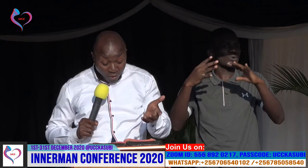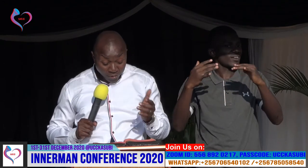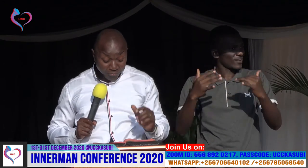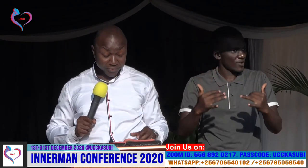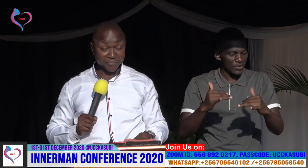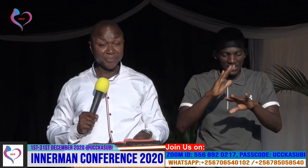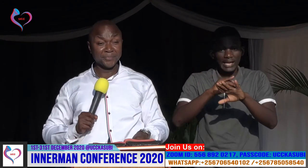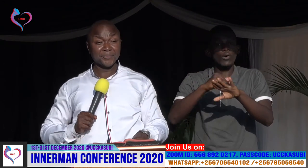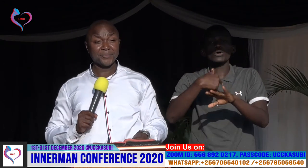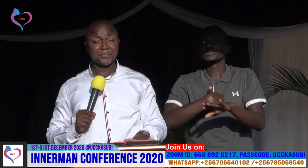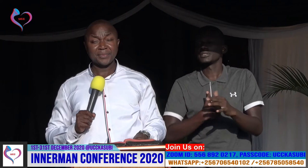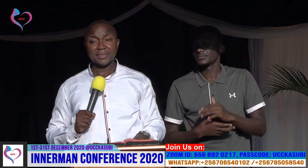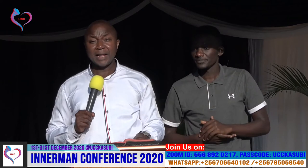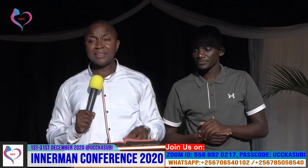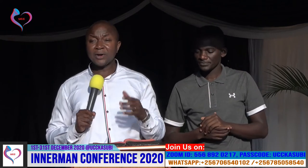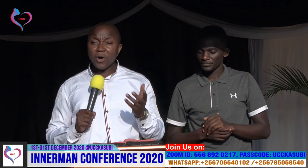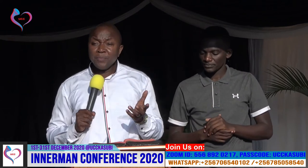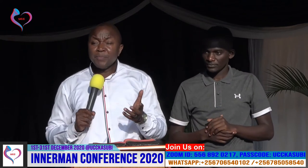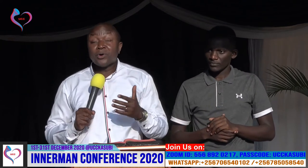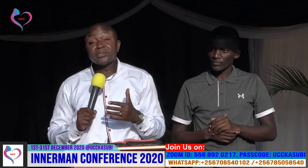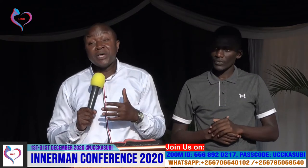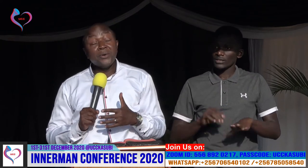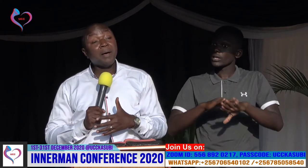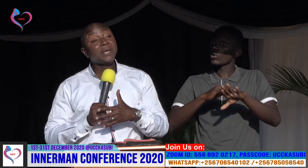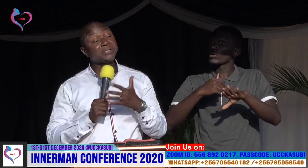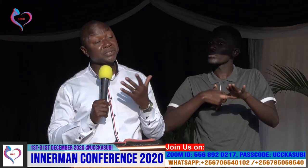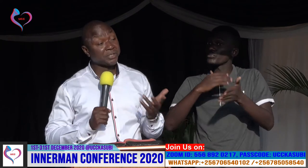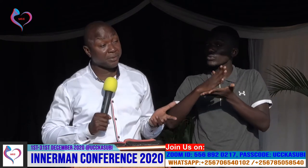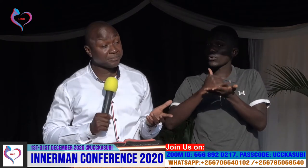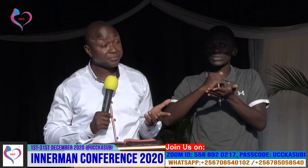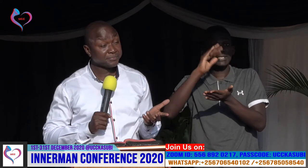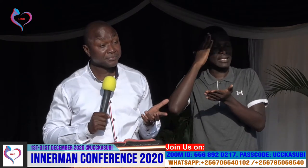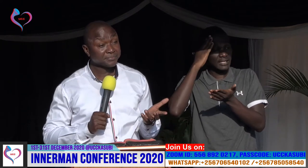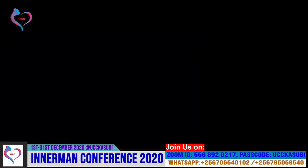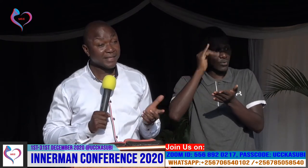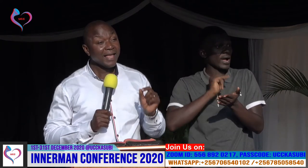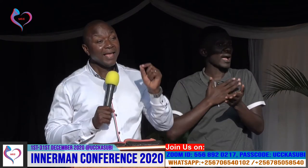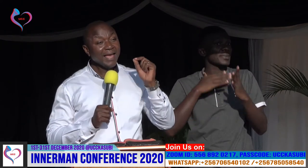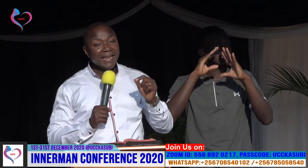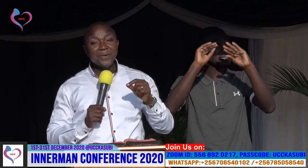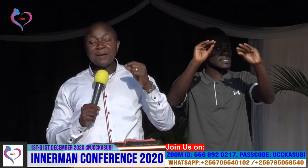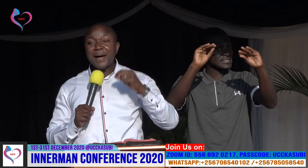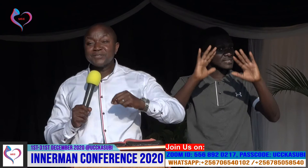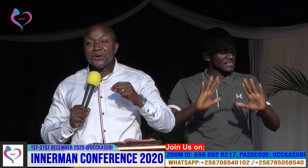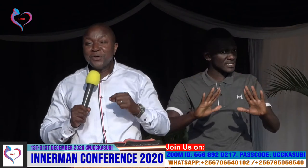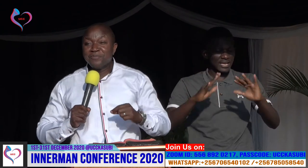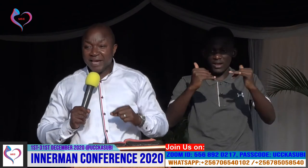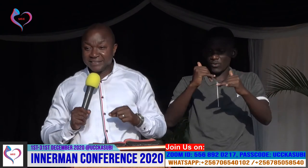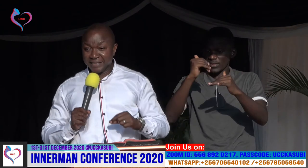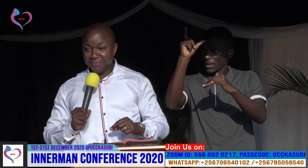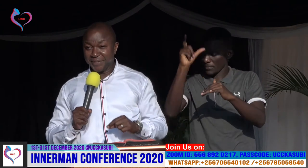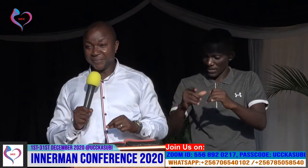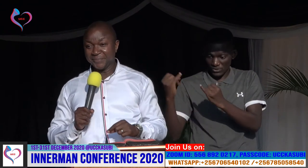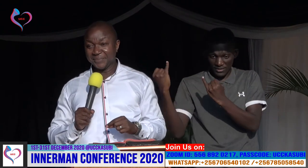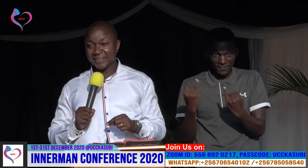they call me. And they called me because they know I'm a teacher. Anyway, the person who